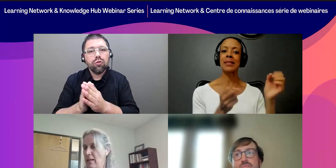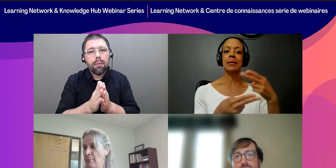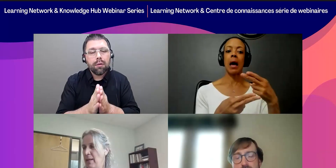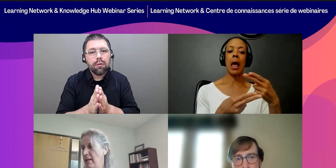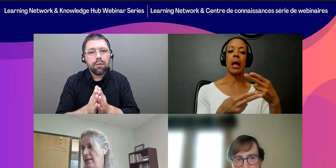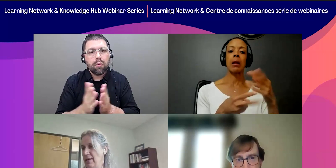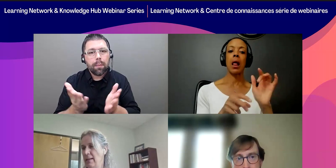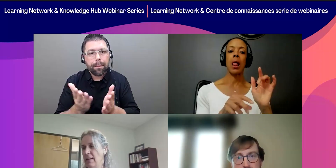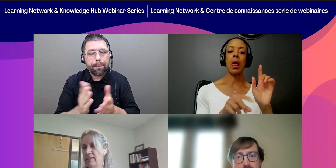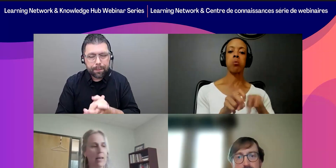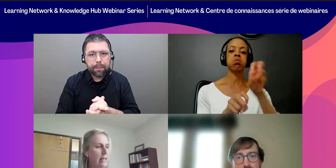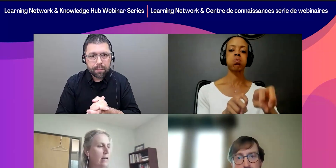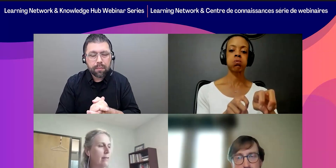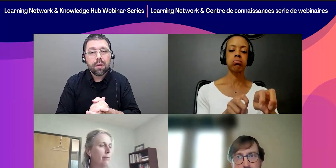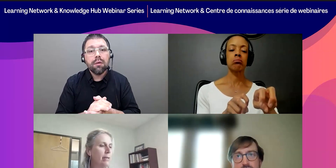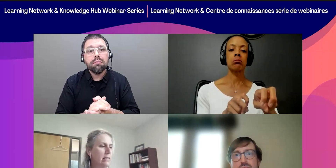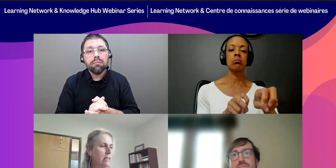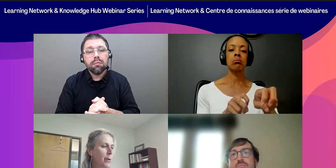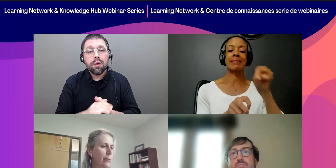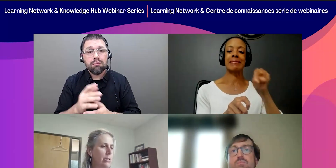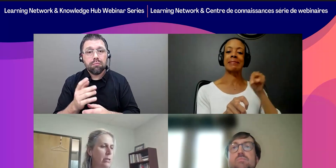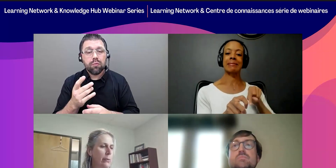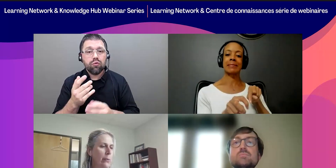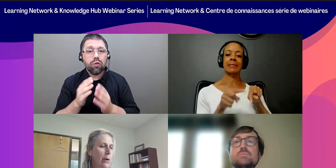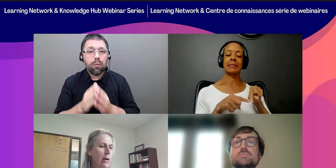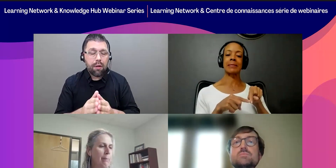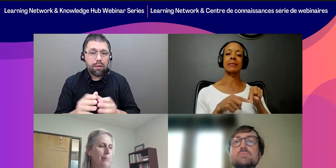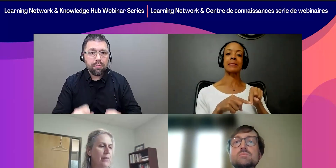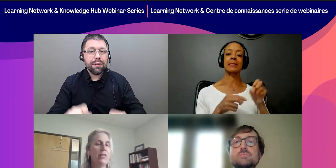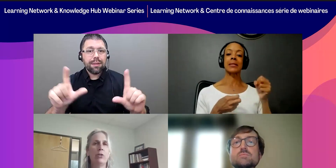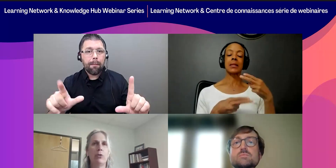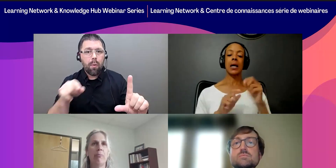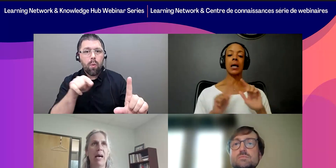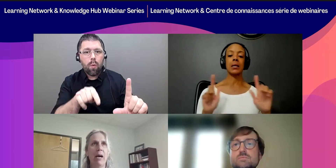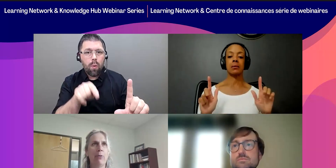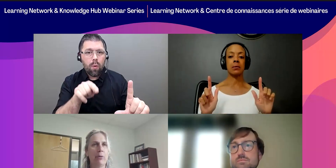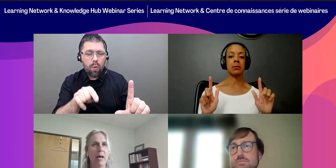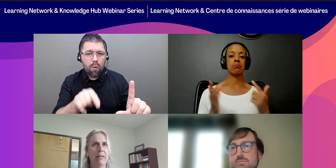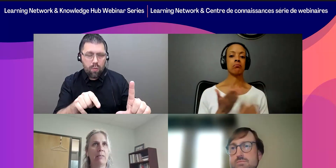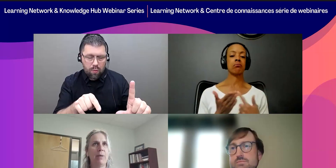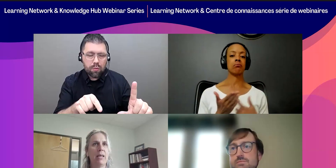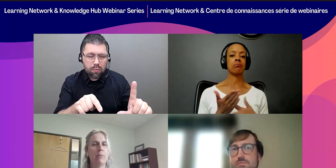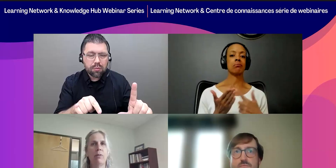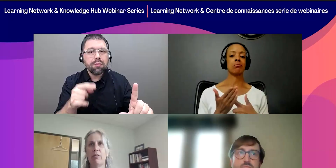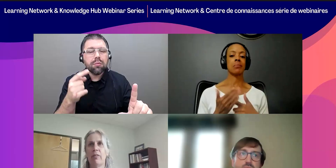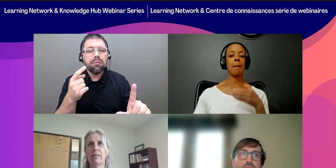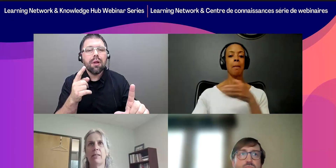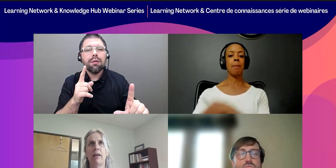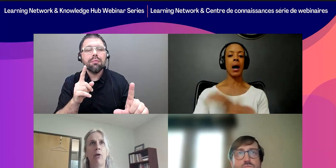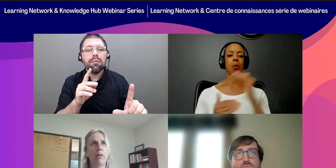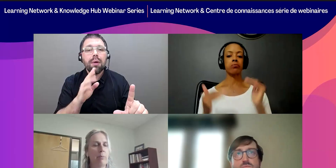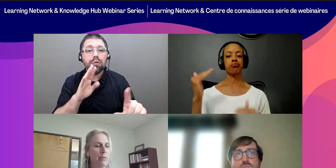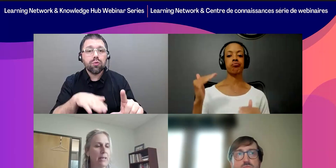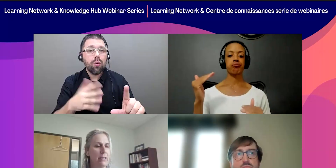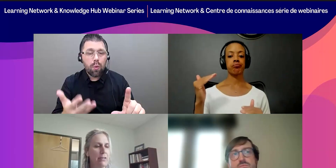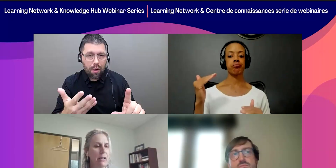was a slide that really spoke to this issue of power imbalance, because one of the things